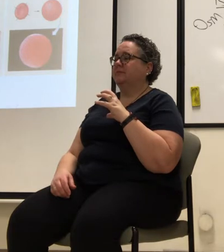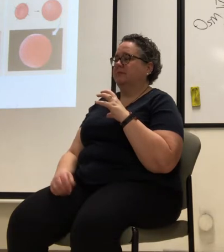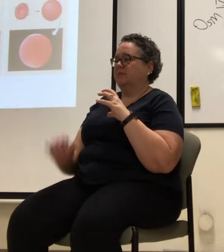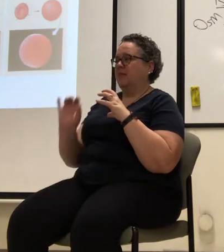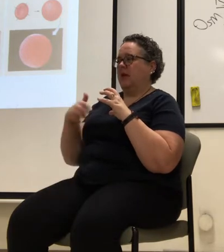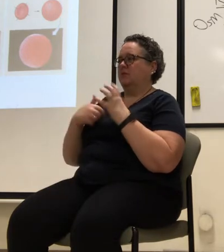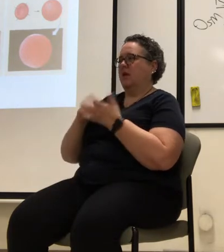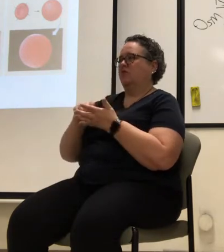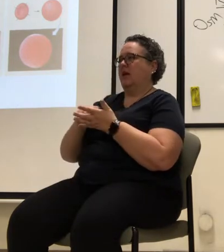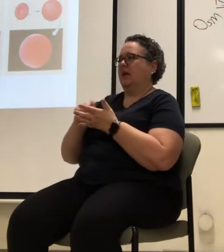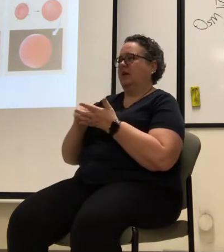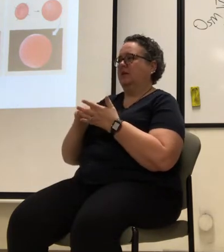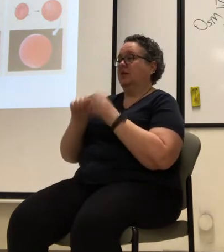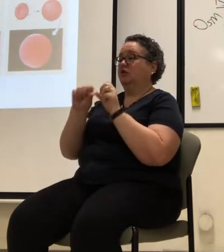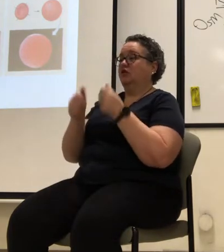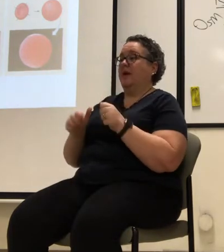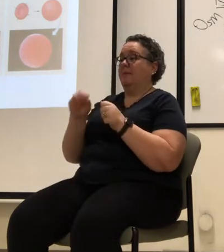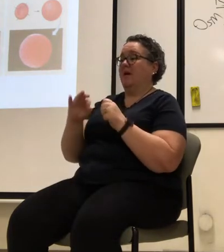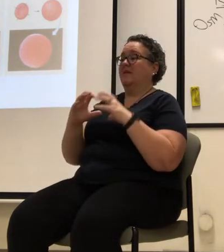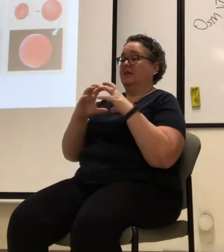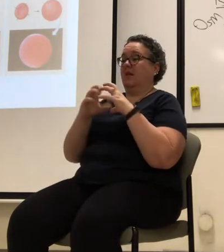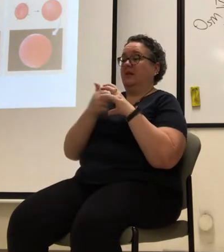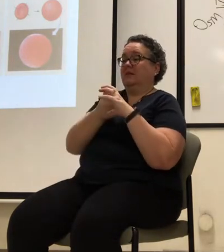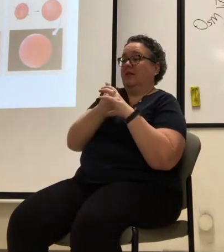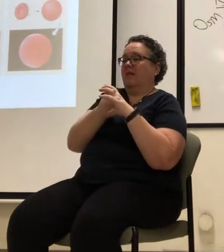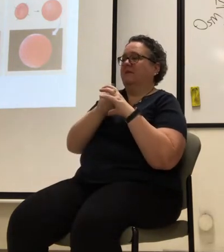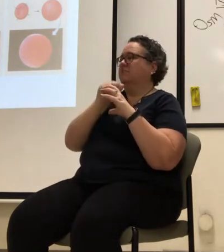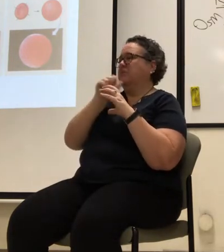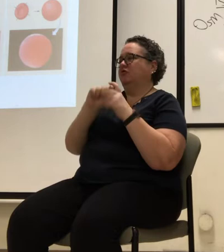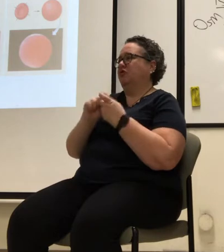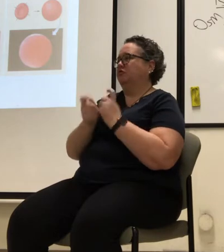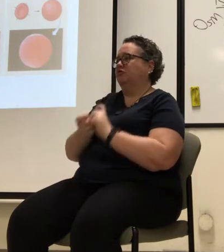That's what I'm writing. Shape of cell remains unchanged.